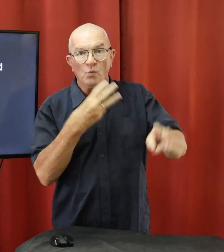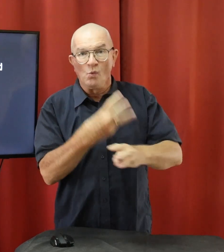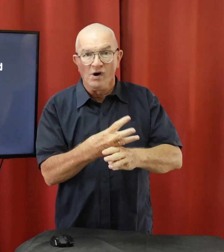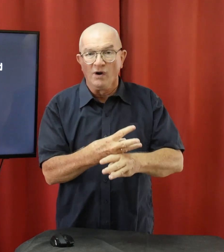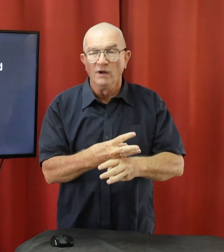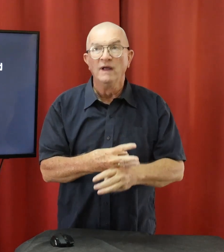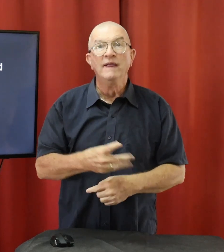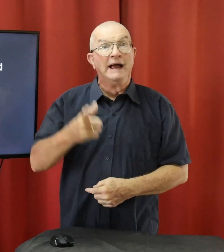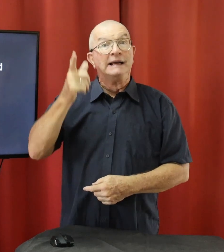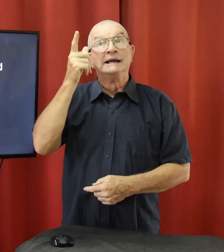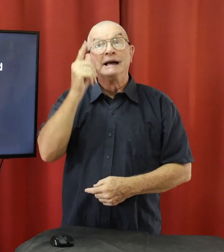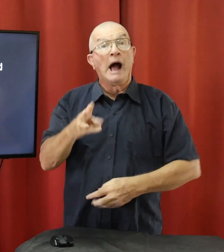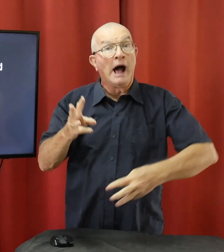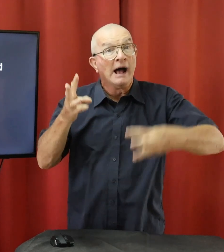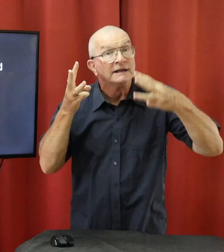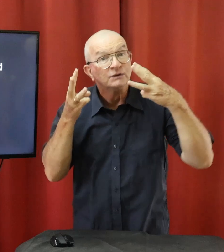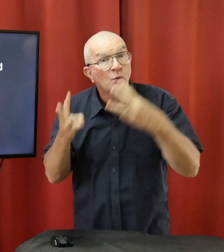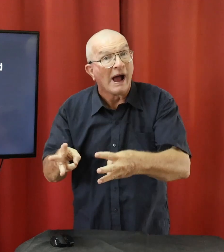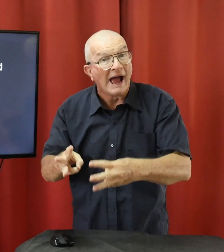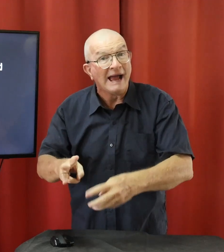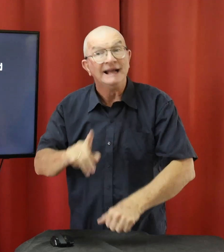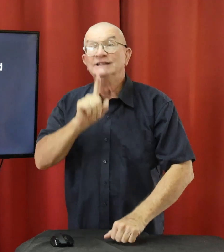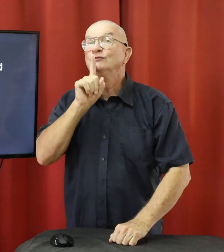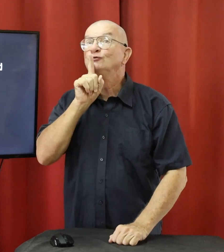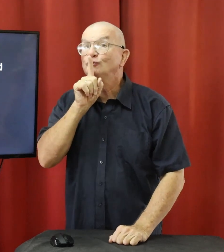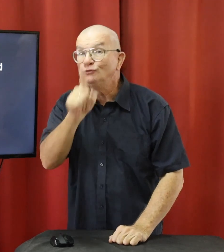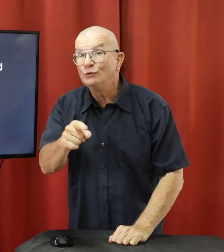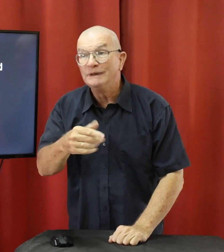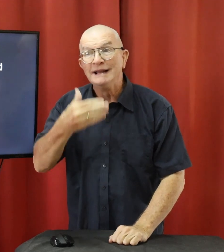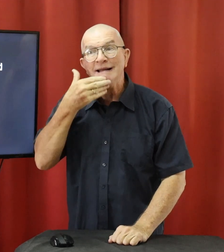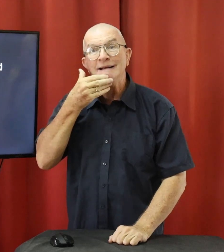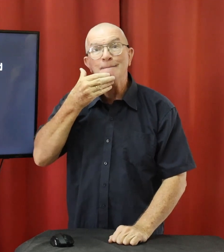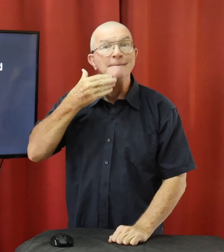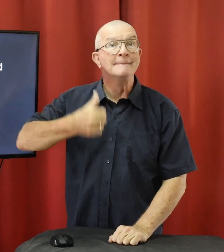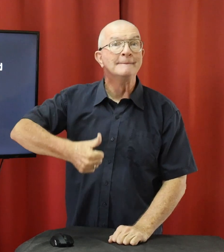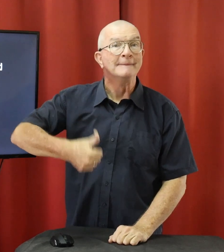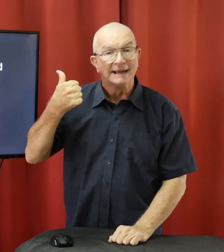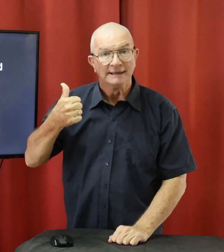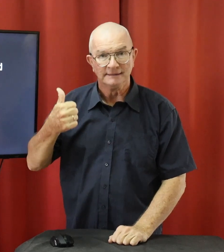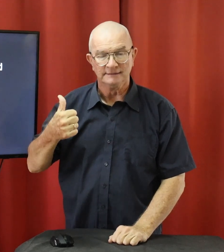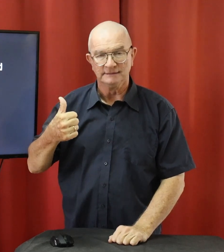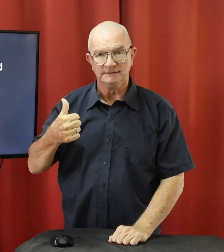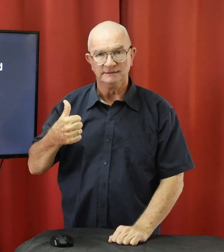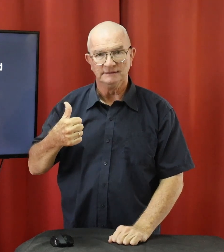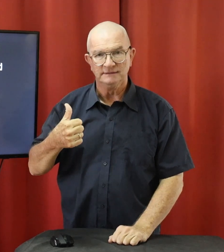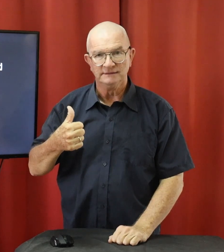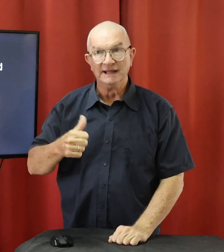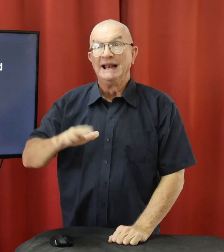We want to show the world God's way is true and the best way.